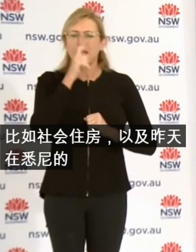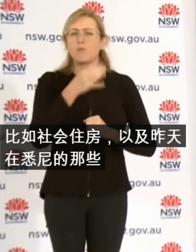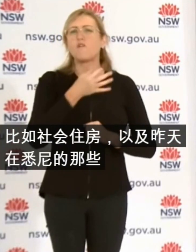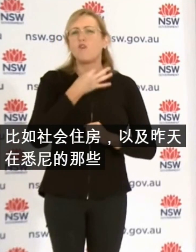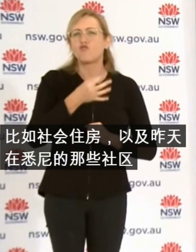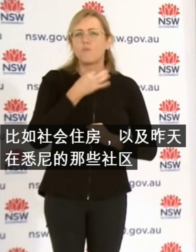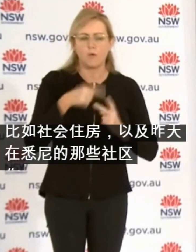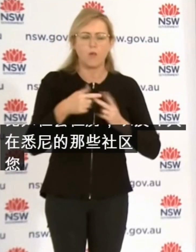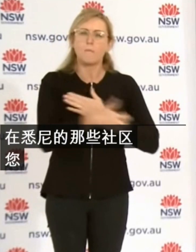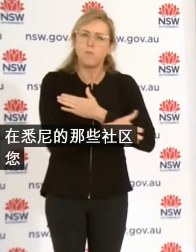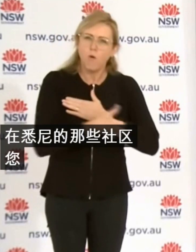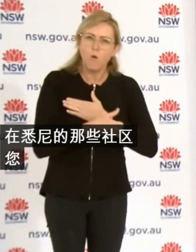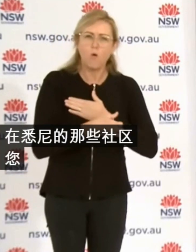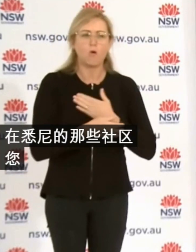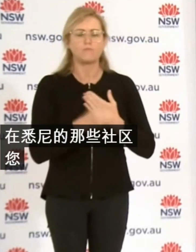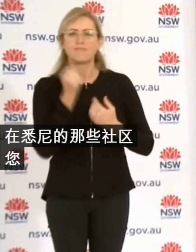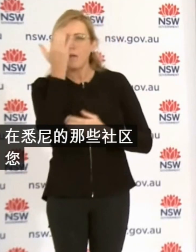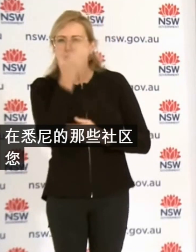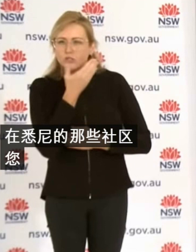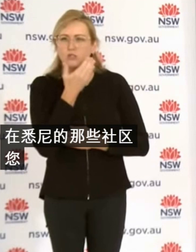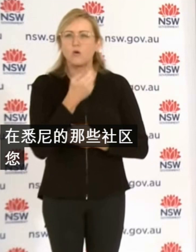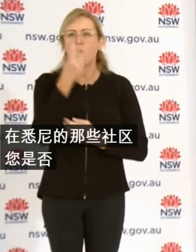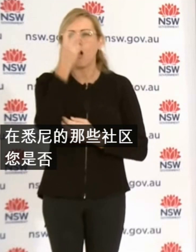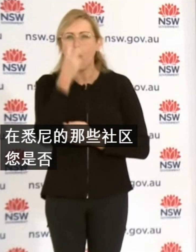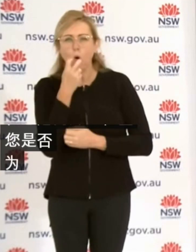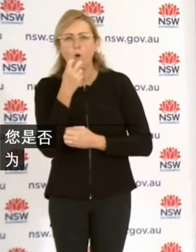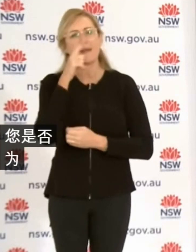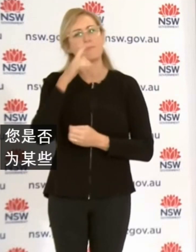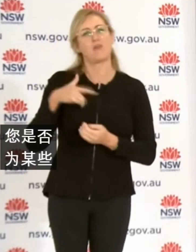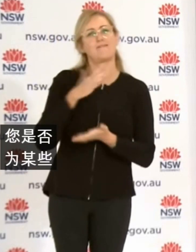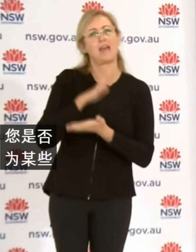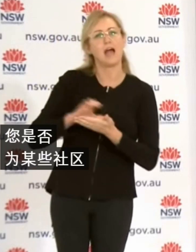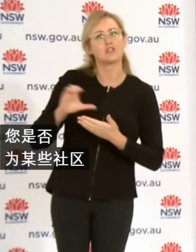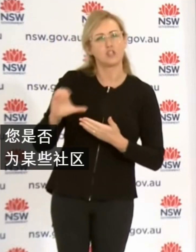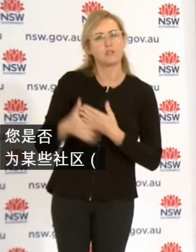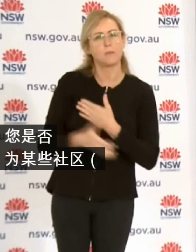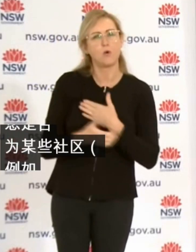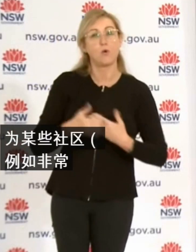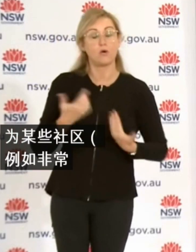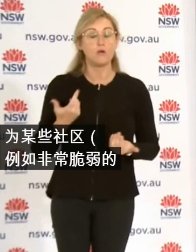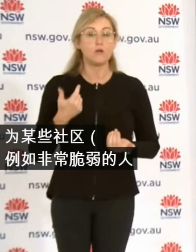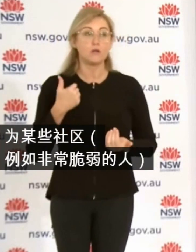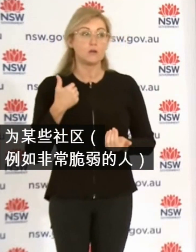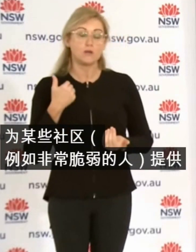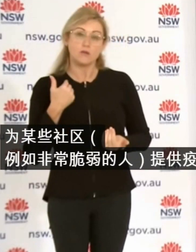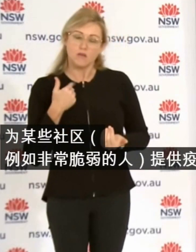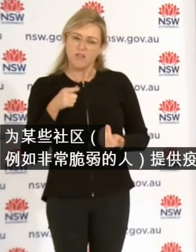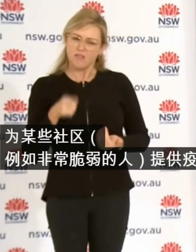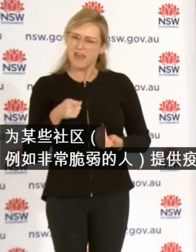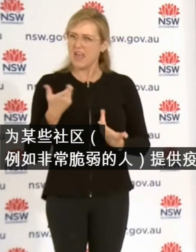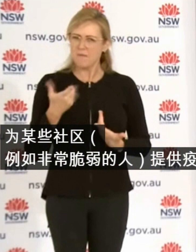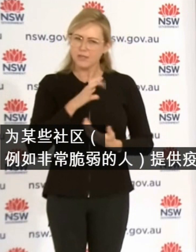those communities in Sydney yesterday. Do you have vaccination rates for some of those communities, like the very vulnerable